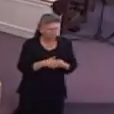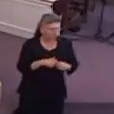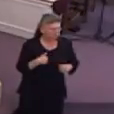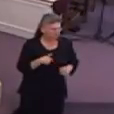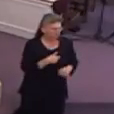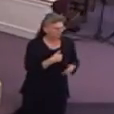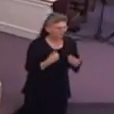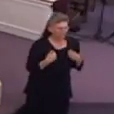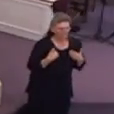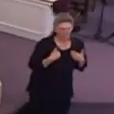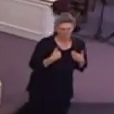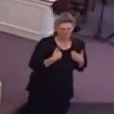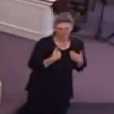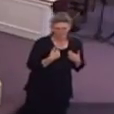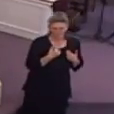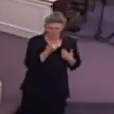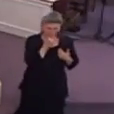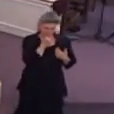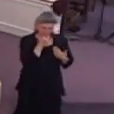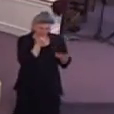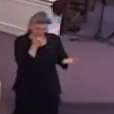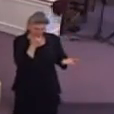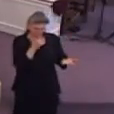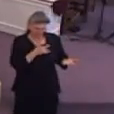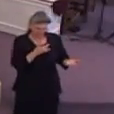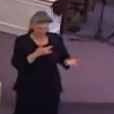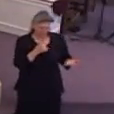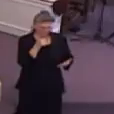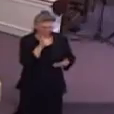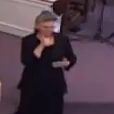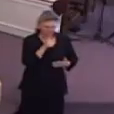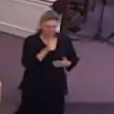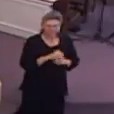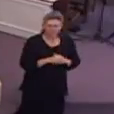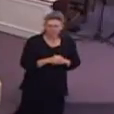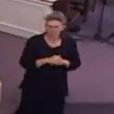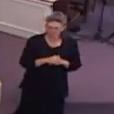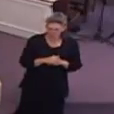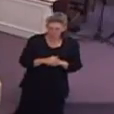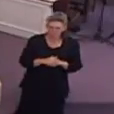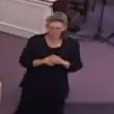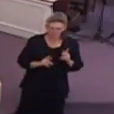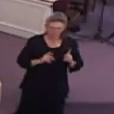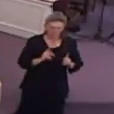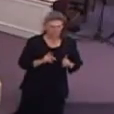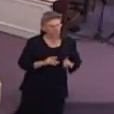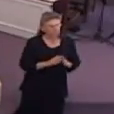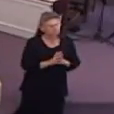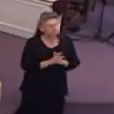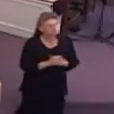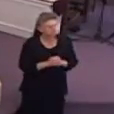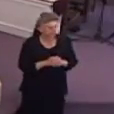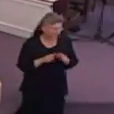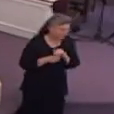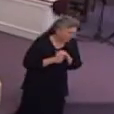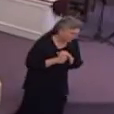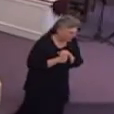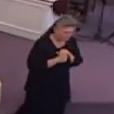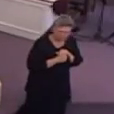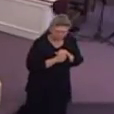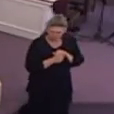these personas, and every day people are masking arrayed around, and they hide behind